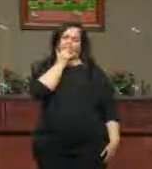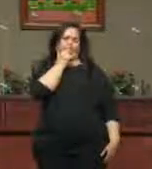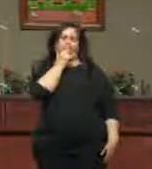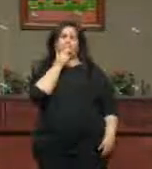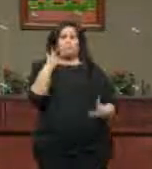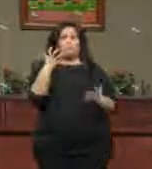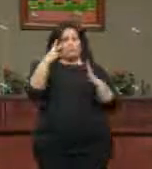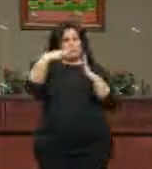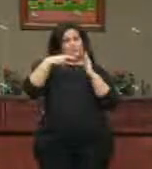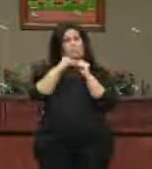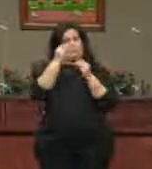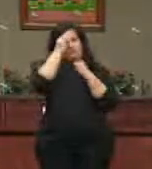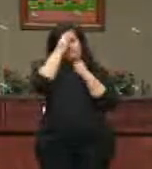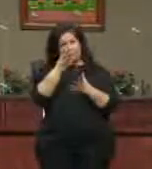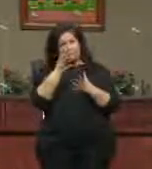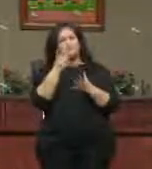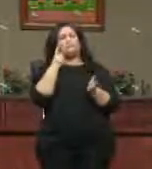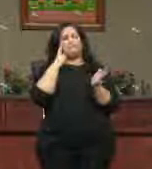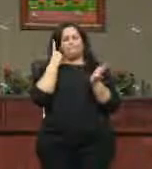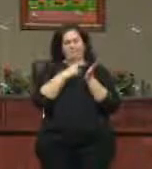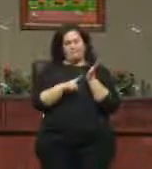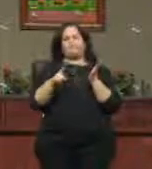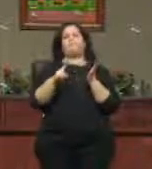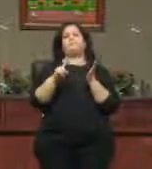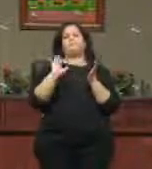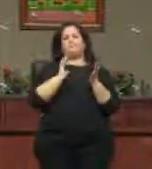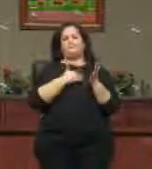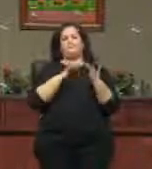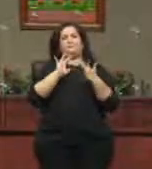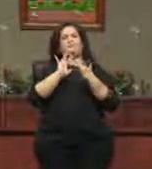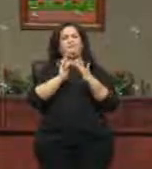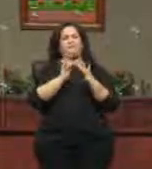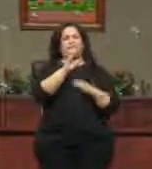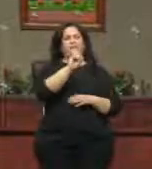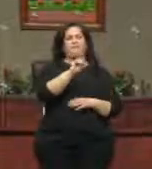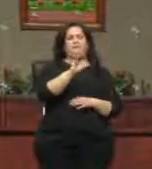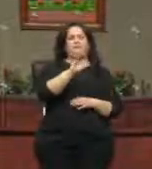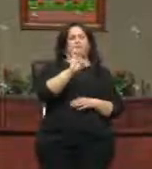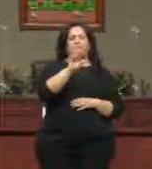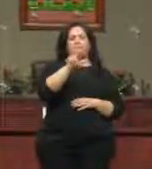facts versus the myths, you can visit our webpage at